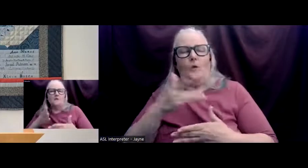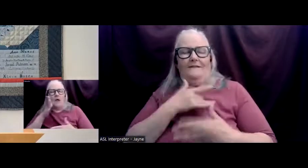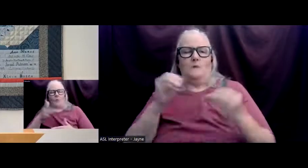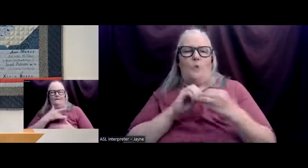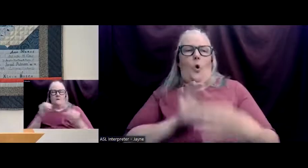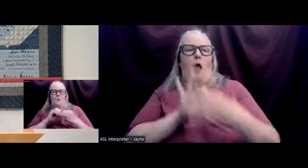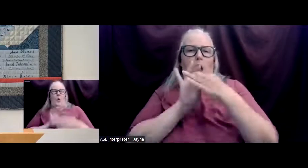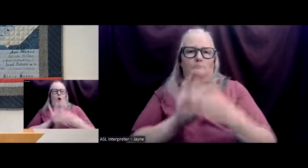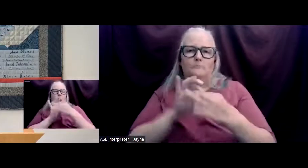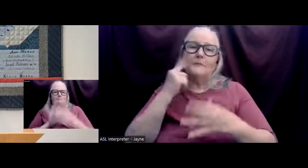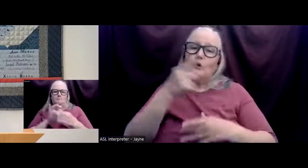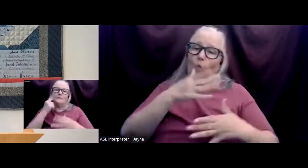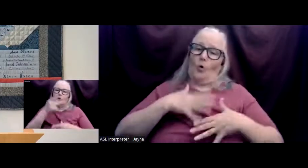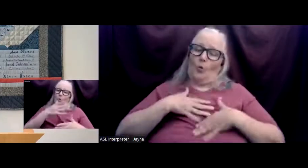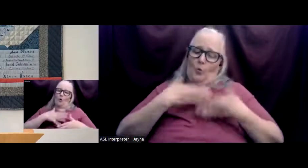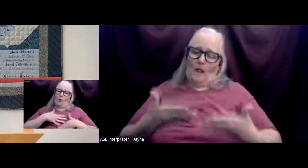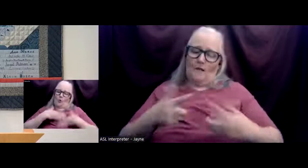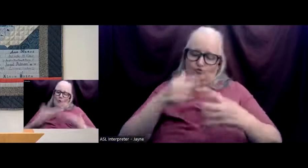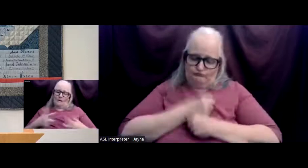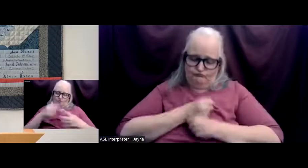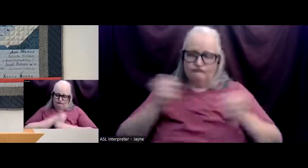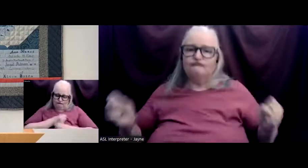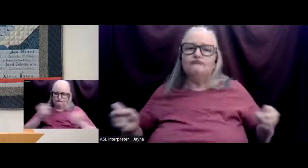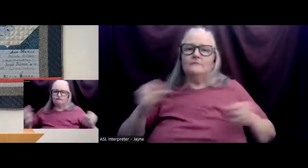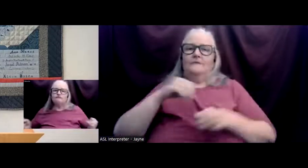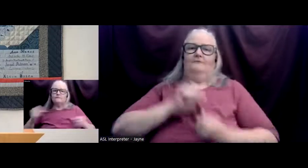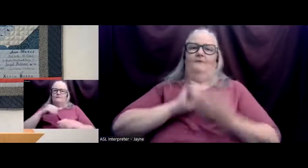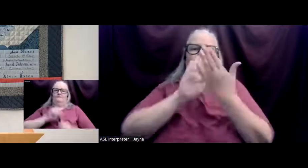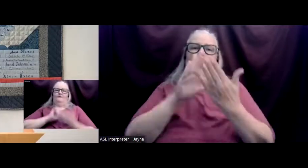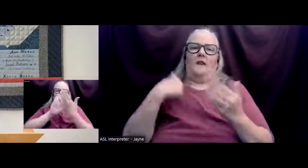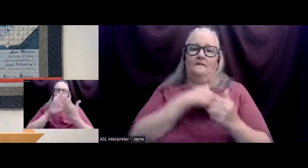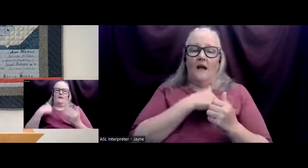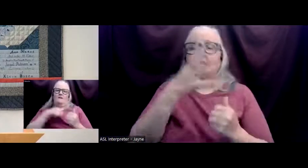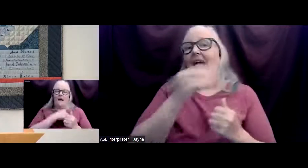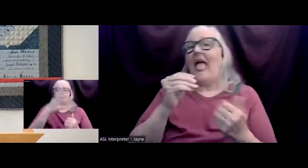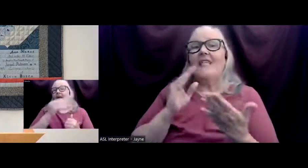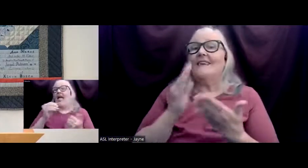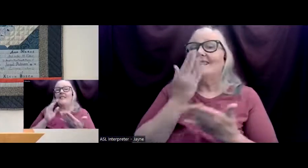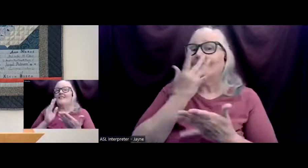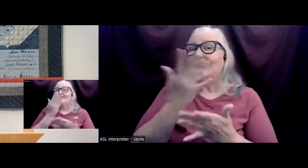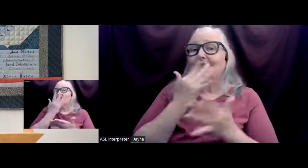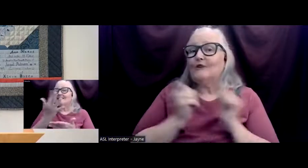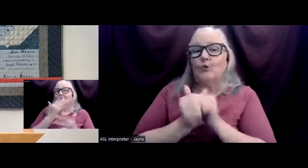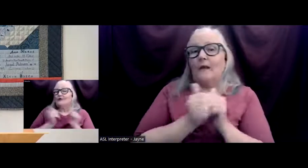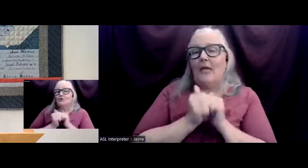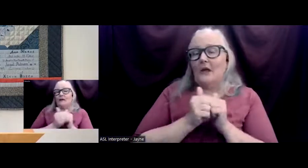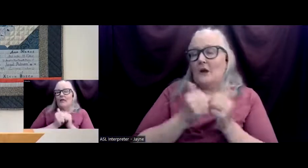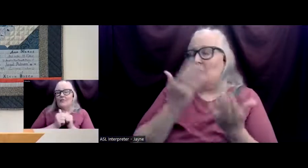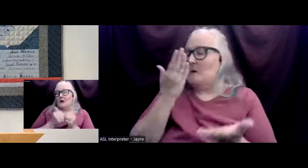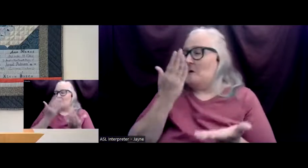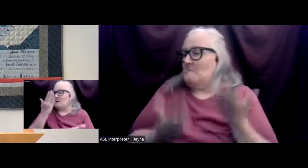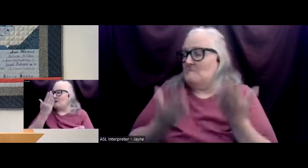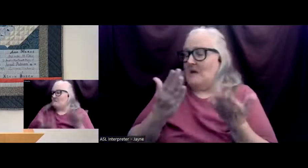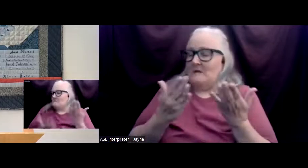being vulnerable in our presence. And when we sing together, I may not know for sure if anyone is